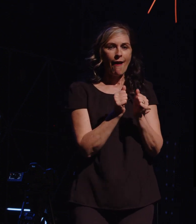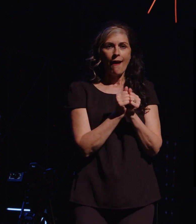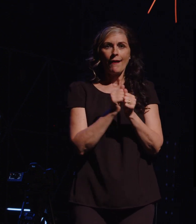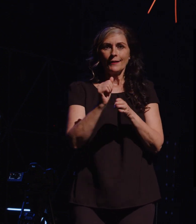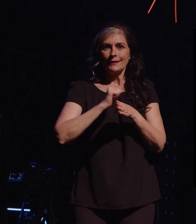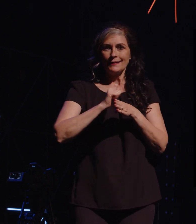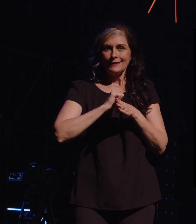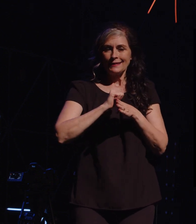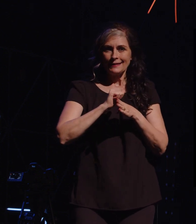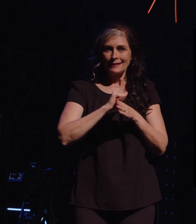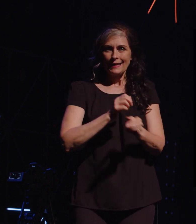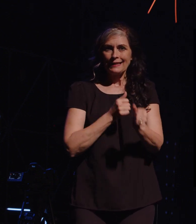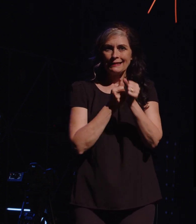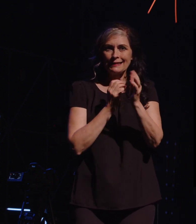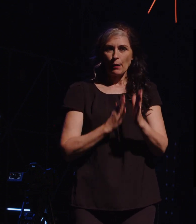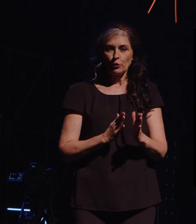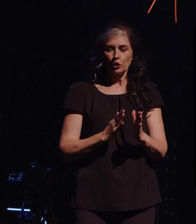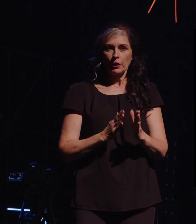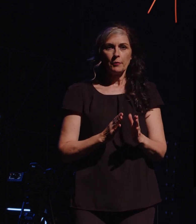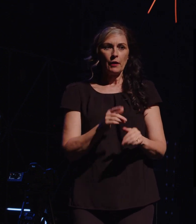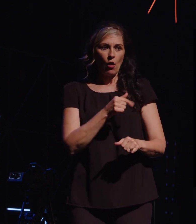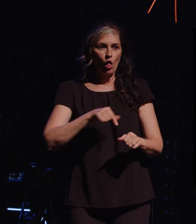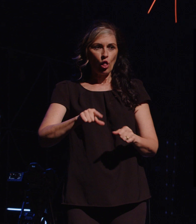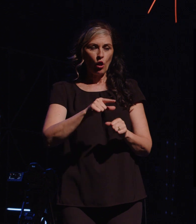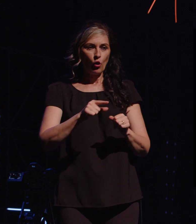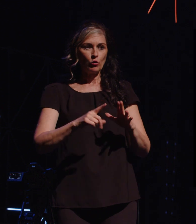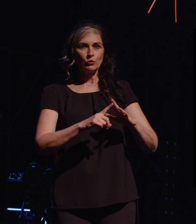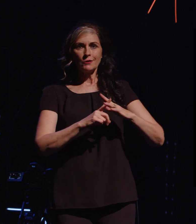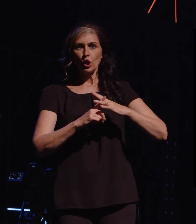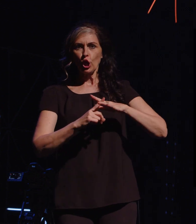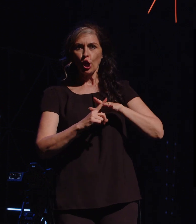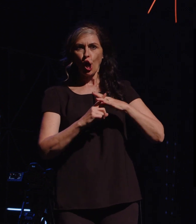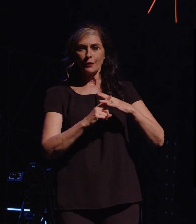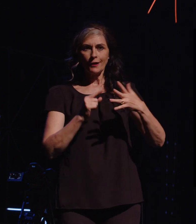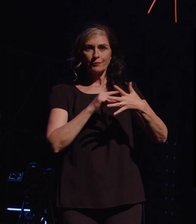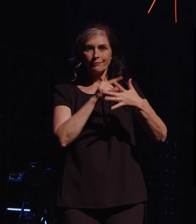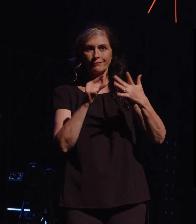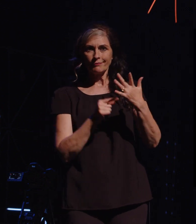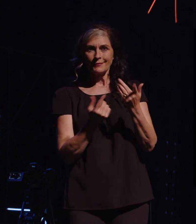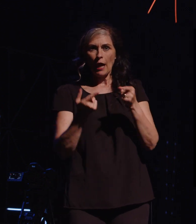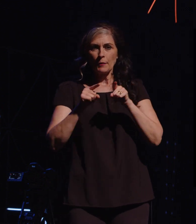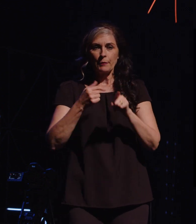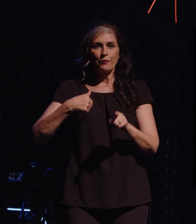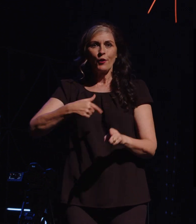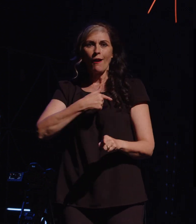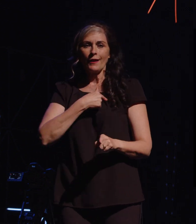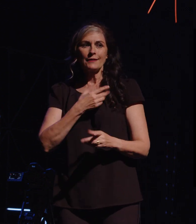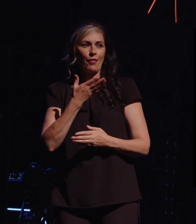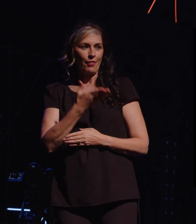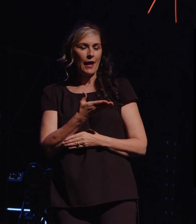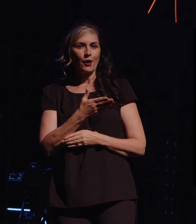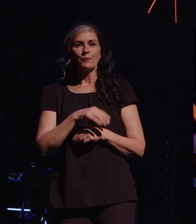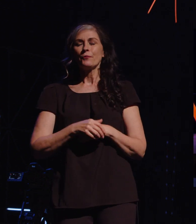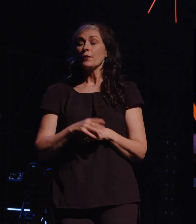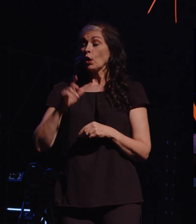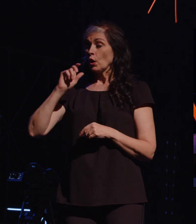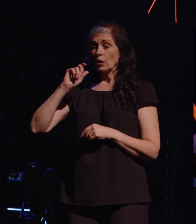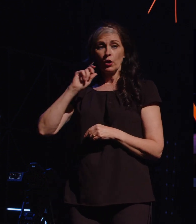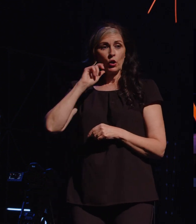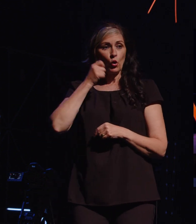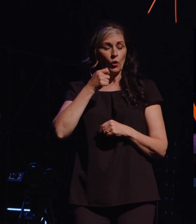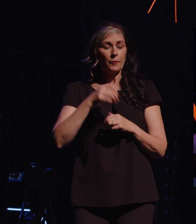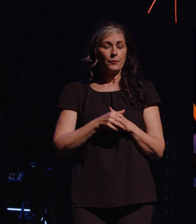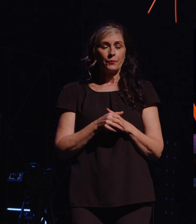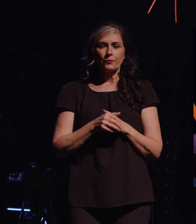hearts are for discipleship in all of those contexts, and that just happens to be for us in Malawi. Cool, man. Why did